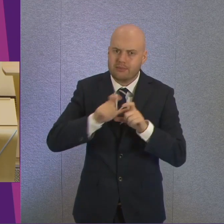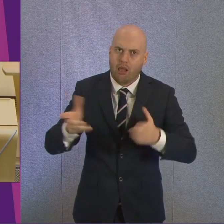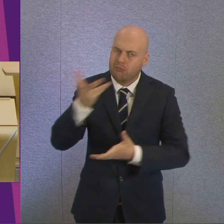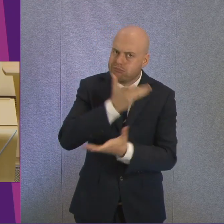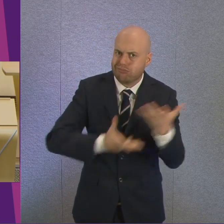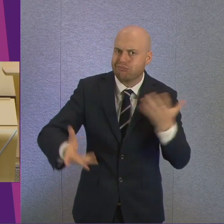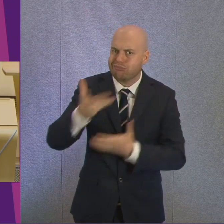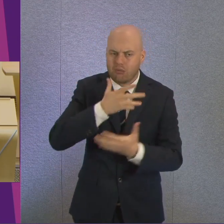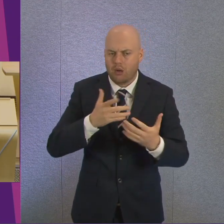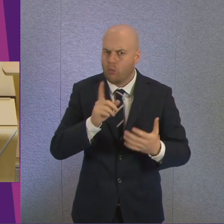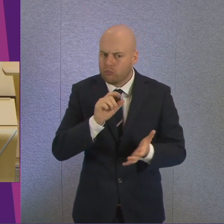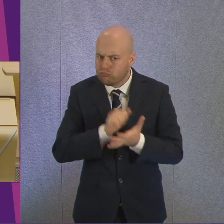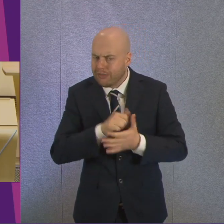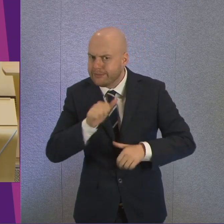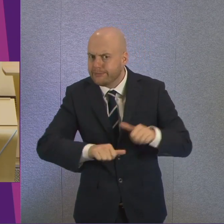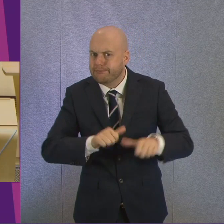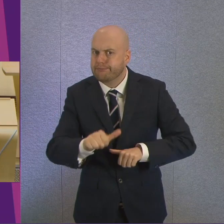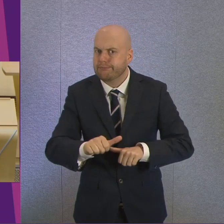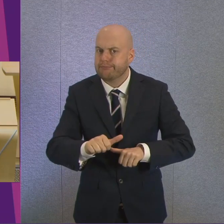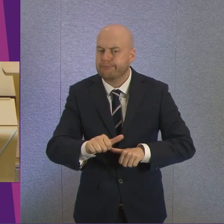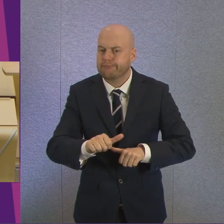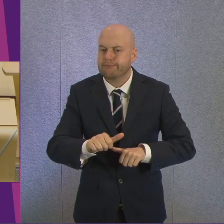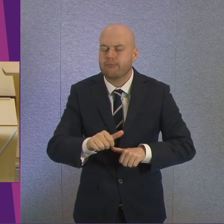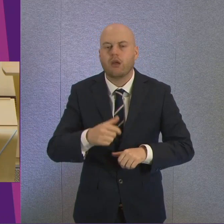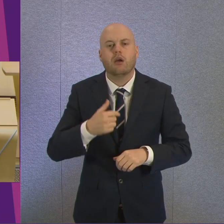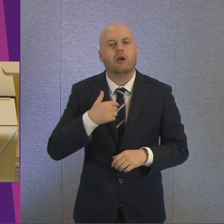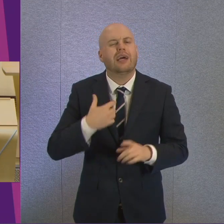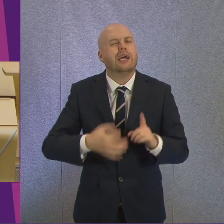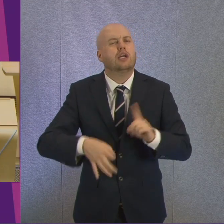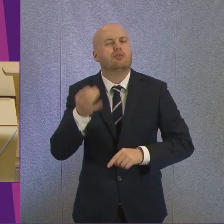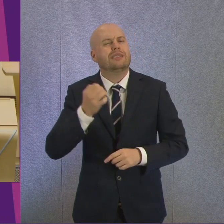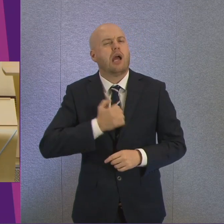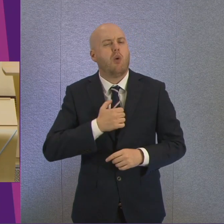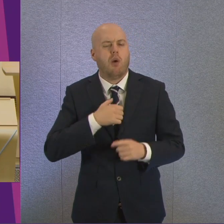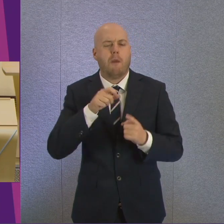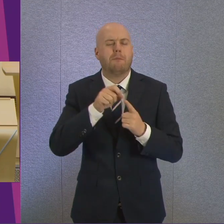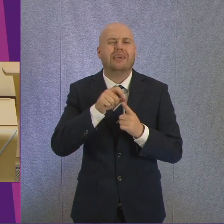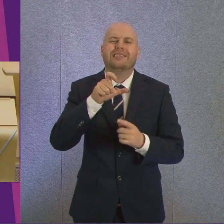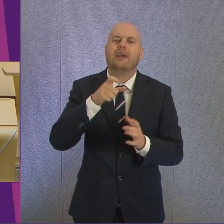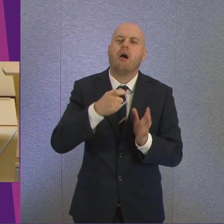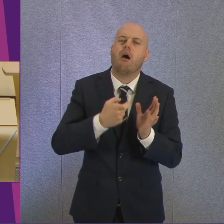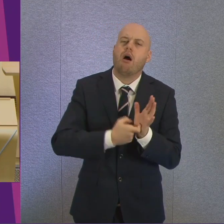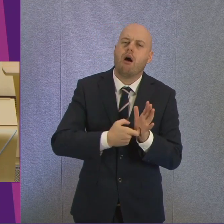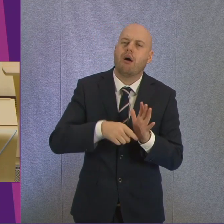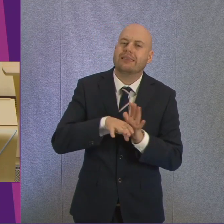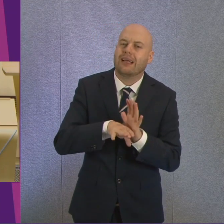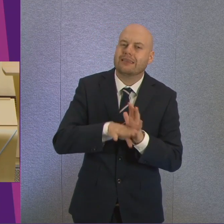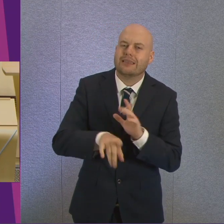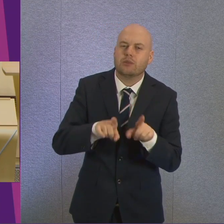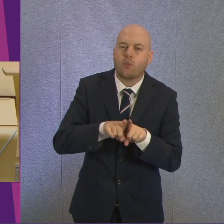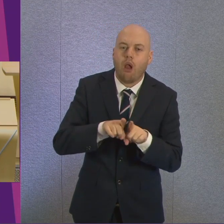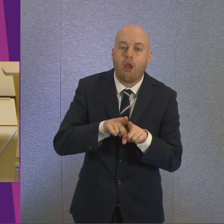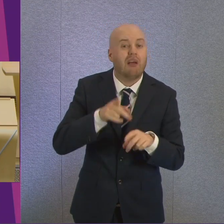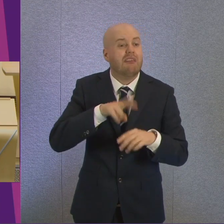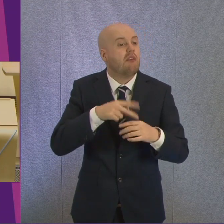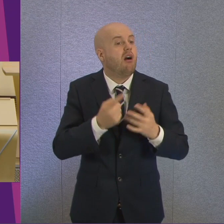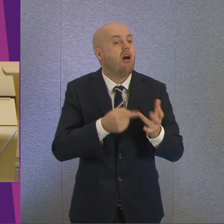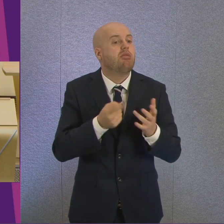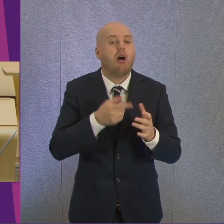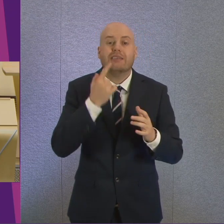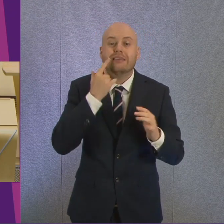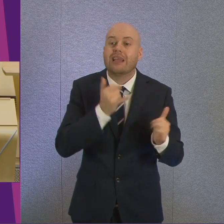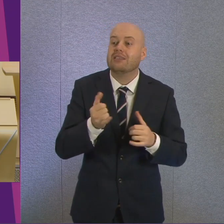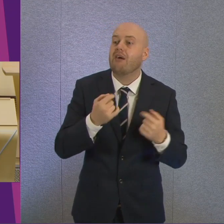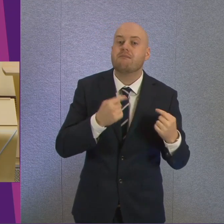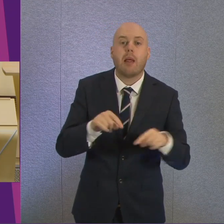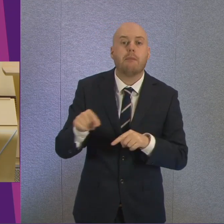effort. Increasing our PCR test capacity and looking forward to emerging other forms of testing if they are validated